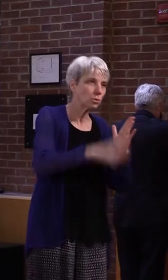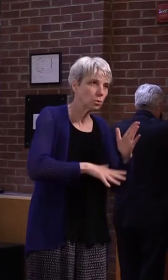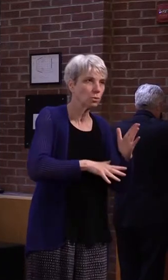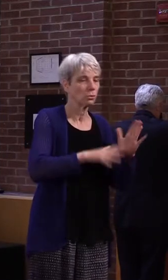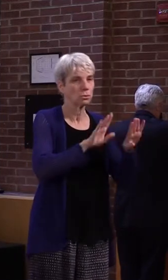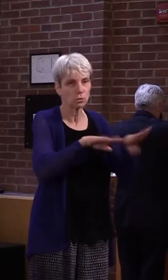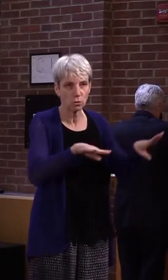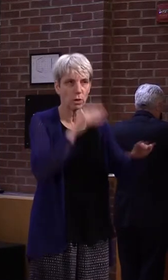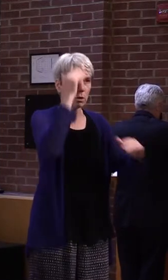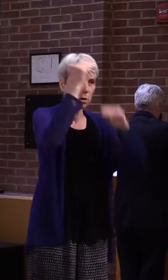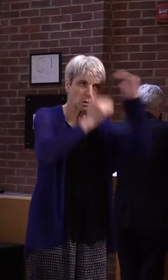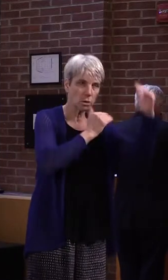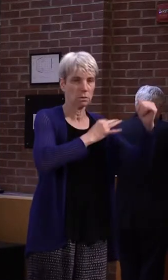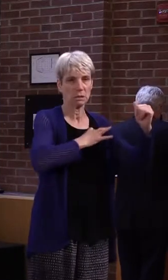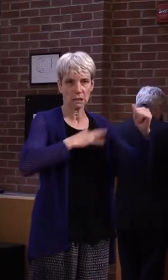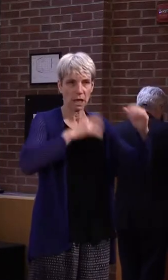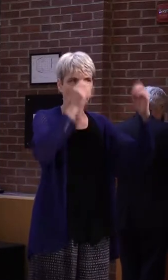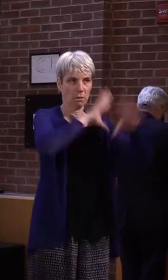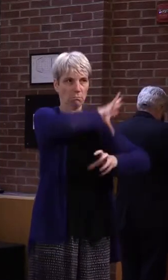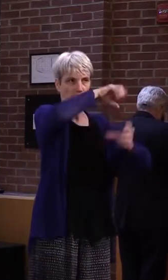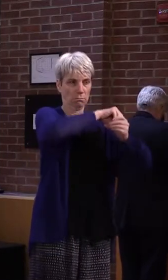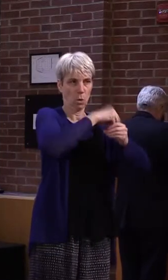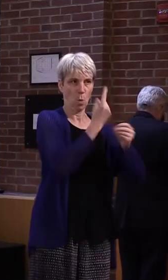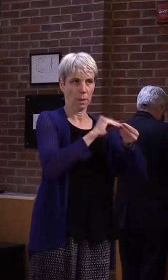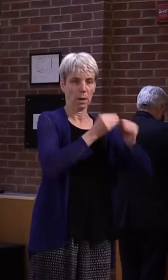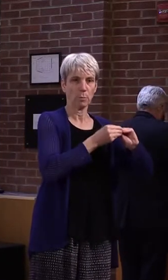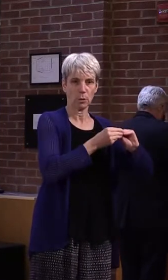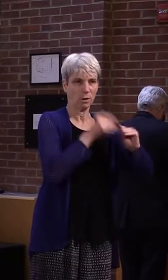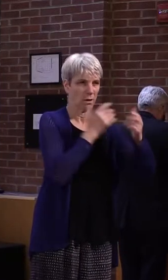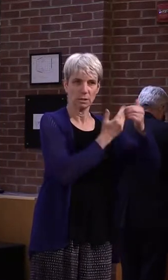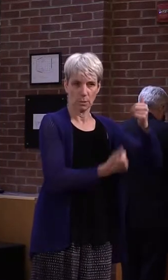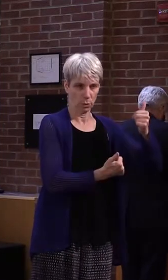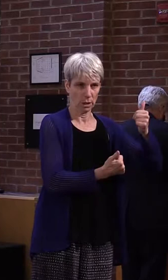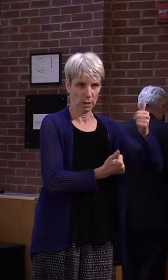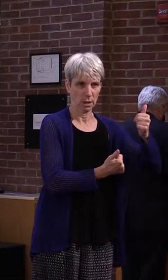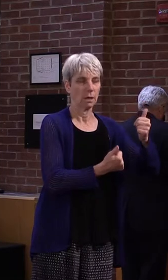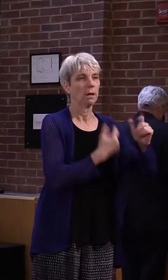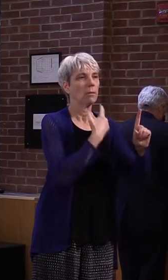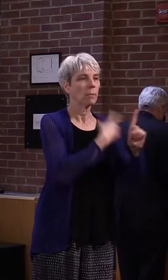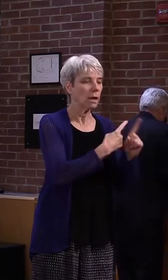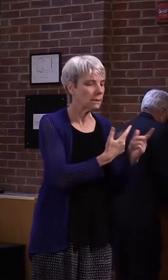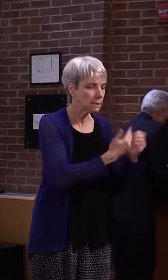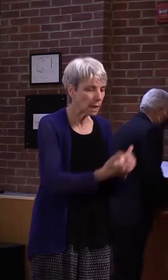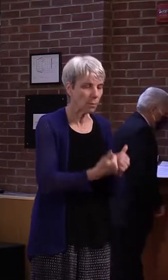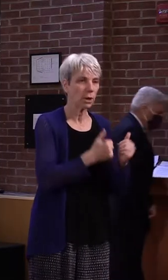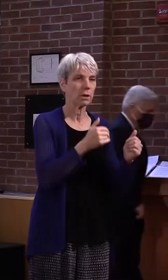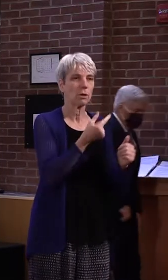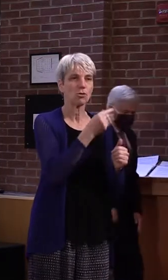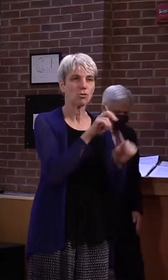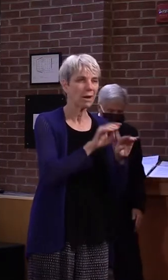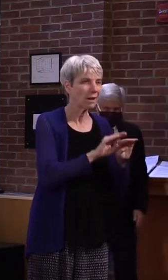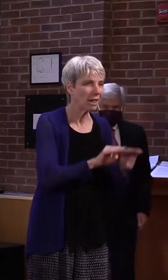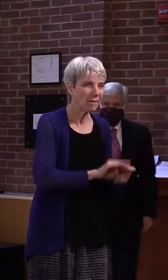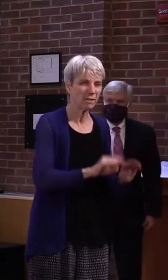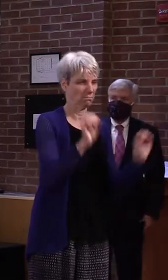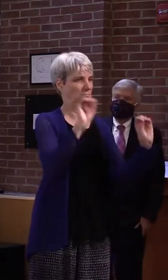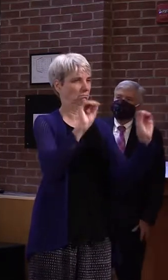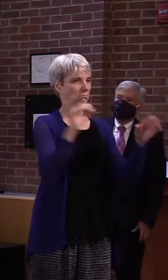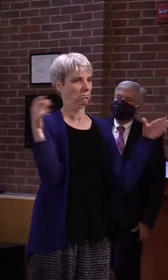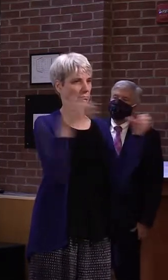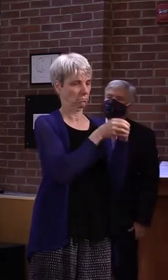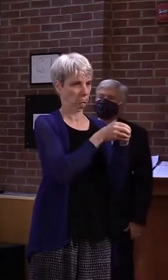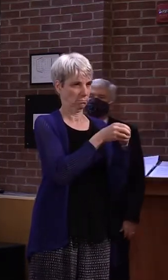Even with this level of protection, we have the issue of very small schools in Vermont. So our initial thinking is we would not report data on